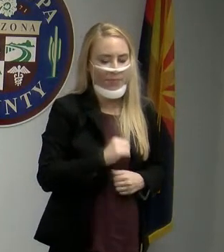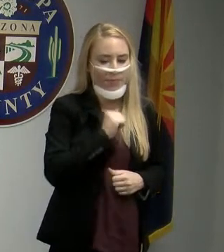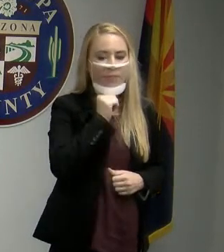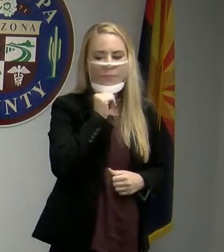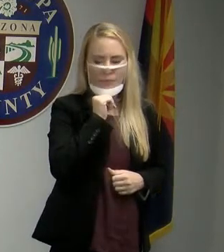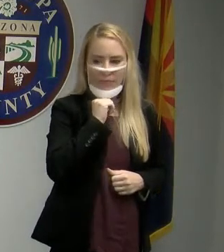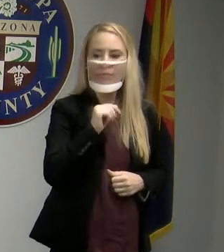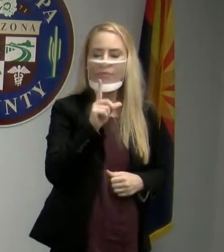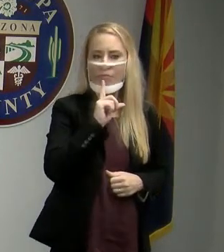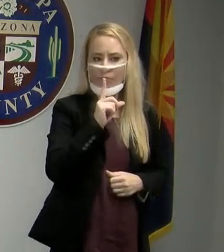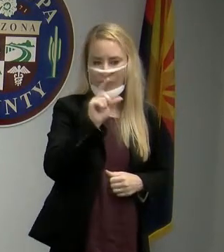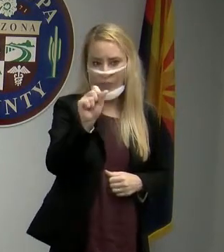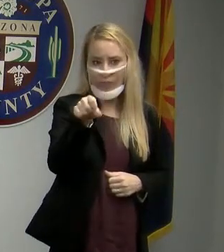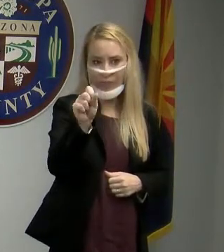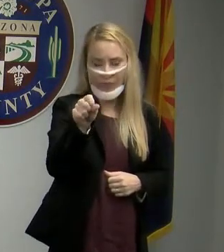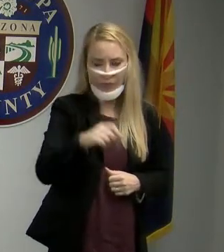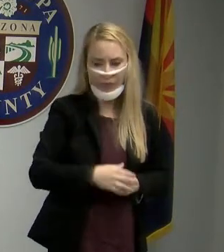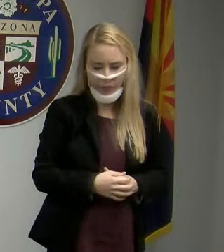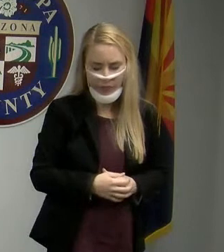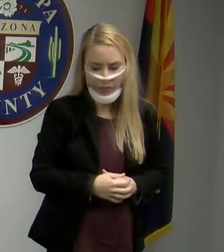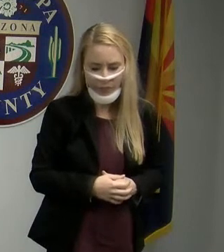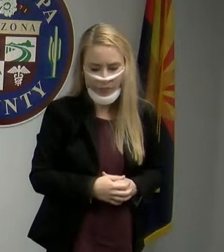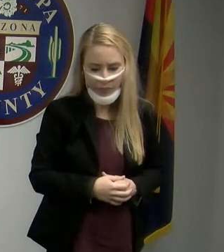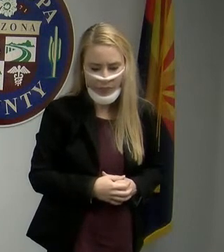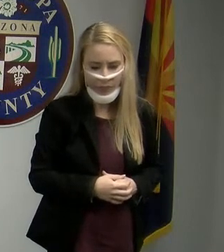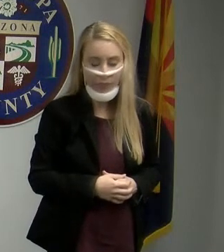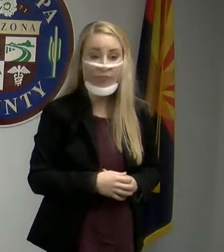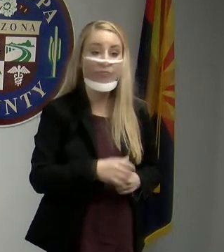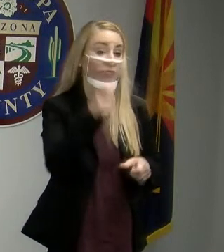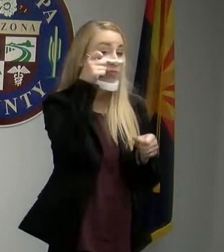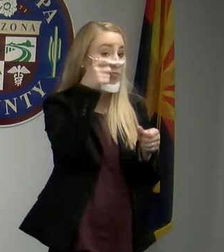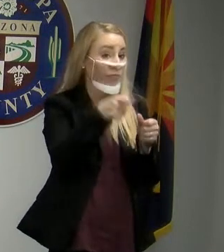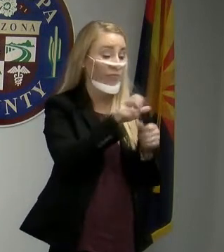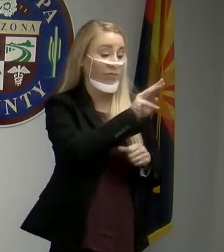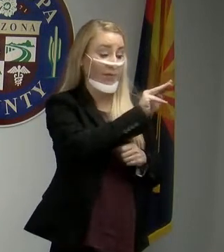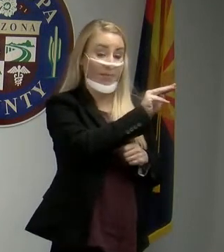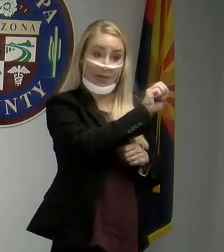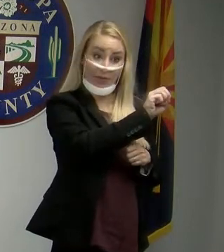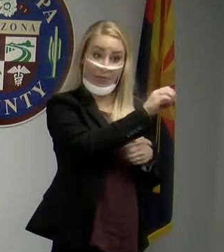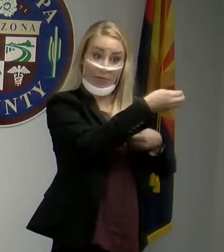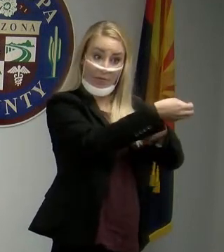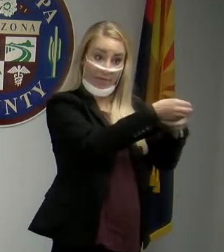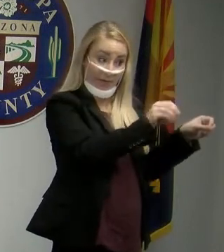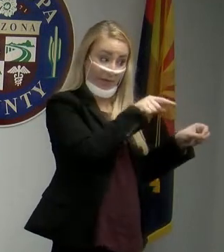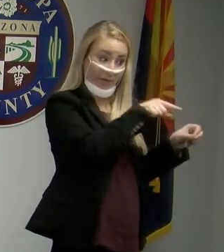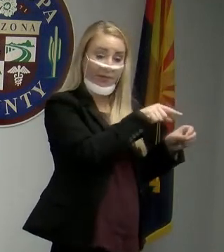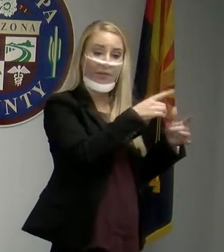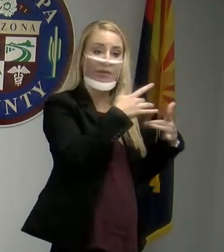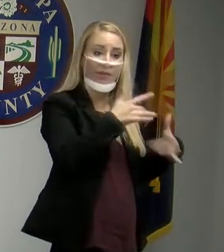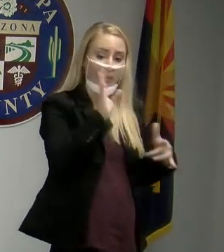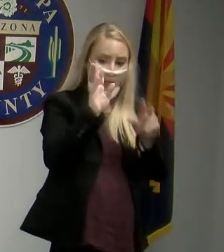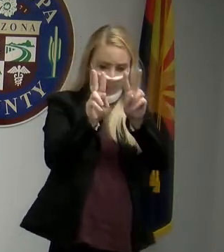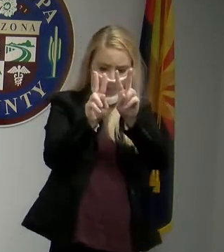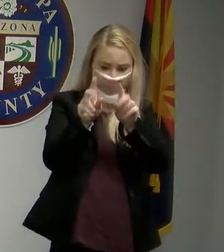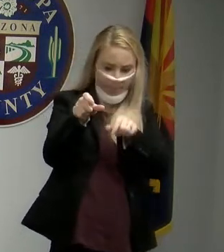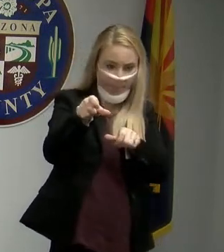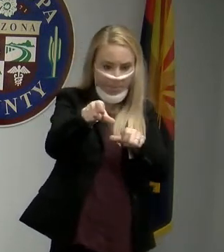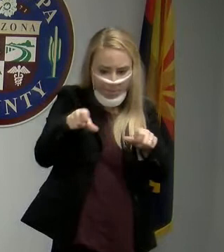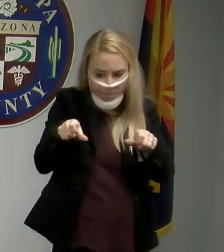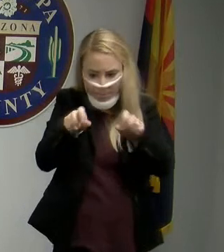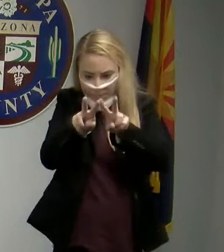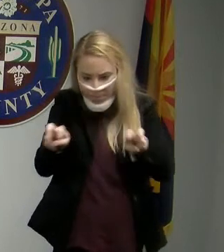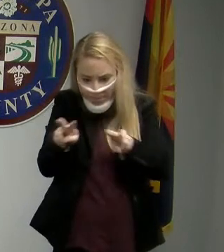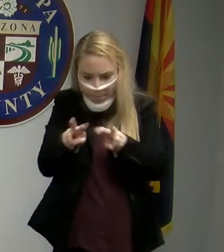So the Office of the Medical Examiner does the investigations to determine what caused somebody's